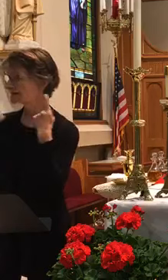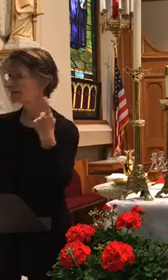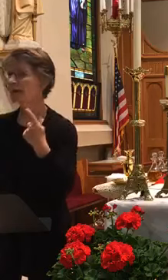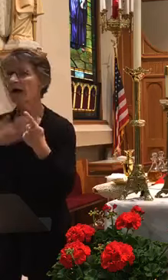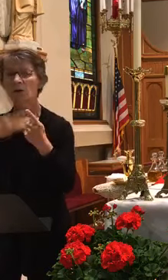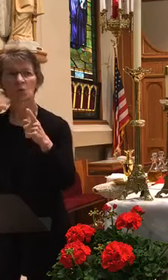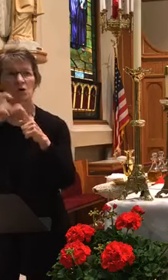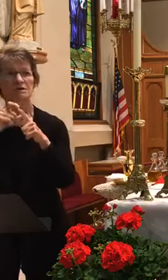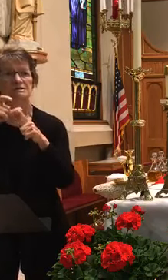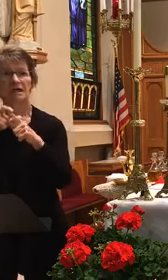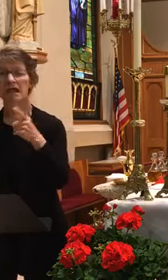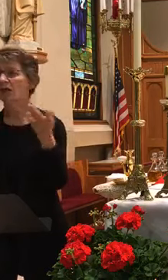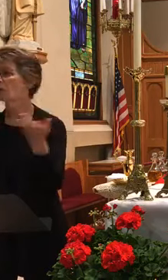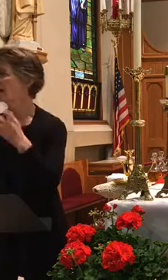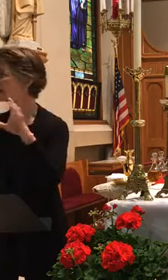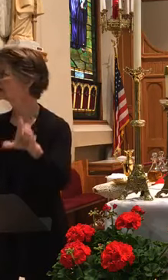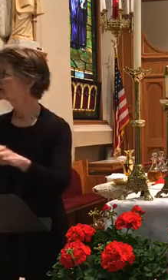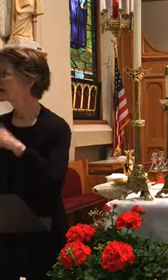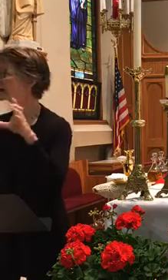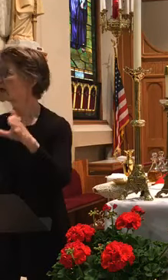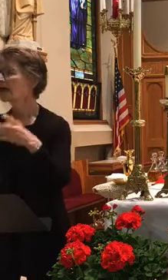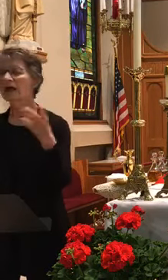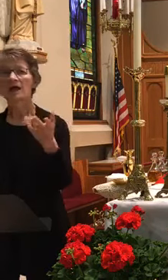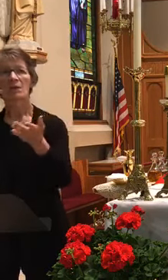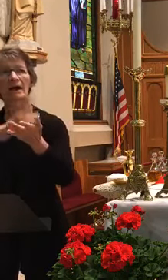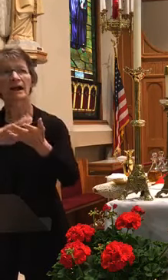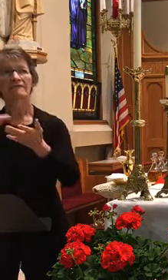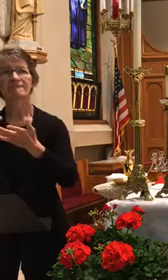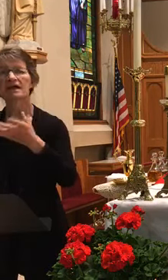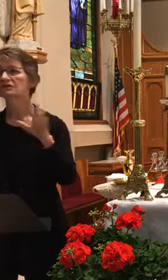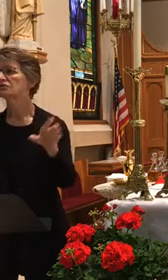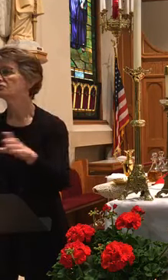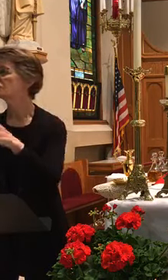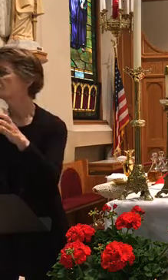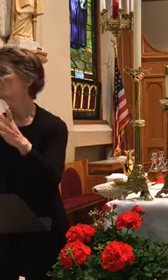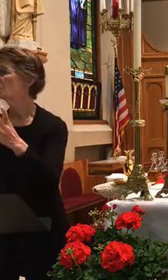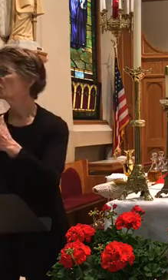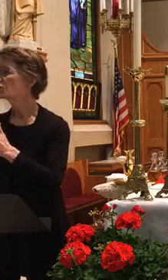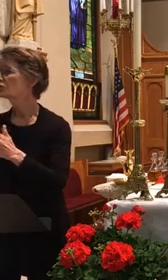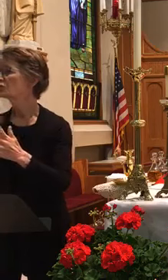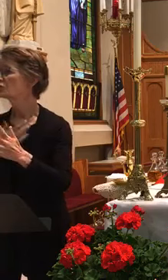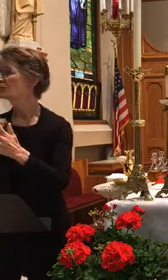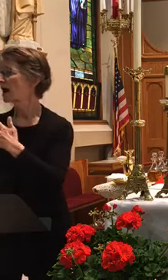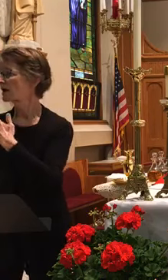thoughts and in my words, in what I have done and what I have failed to do.